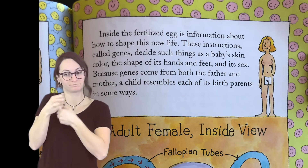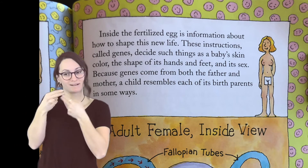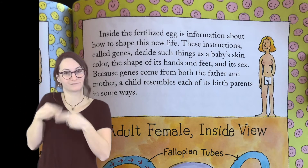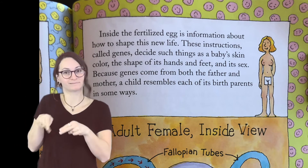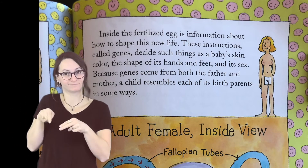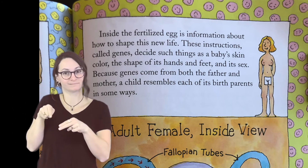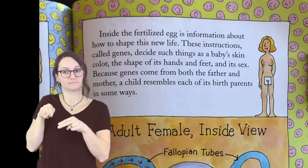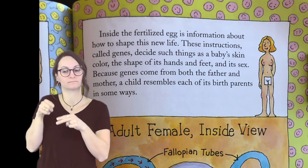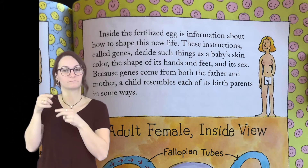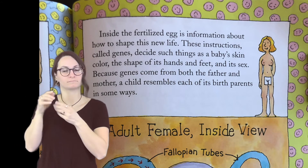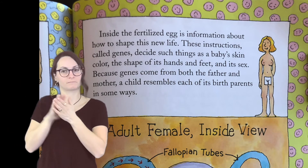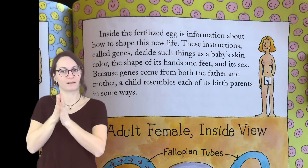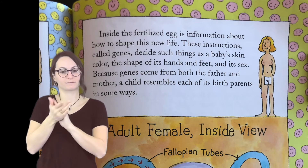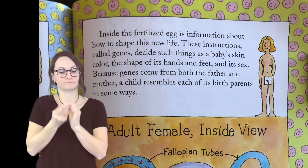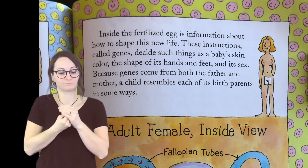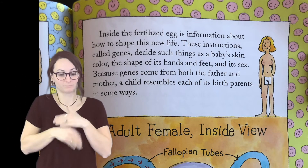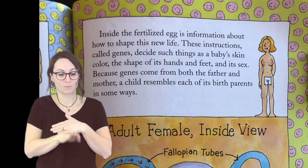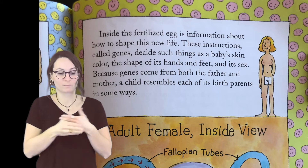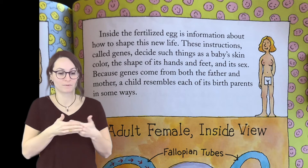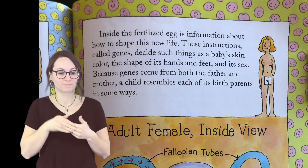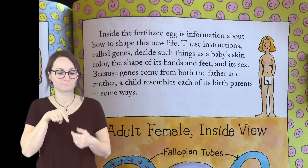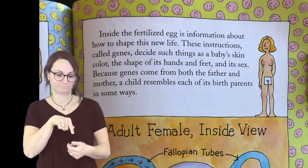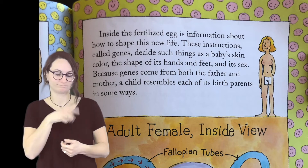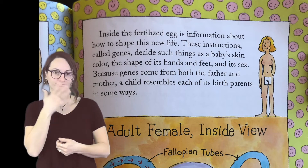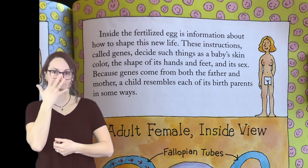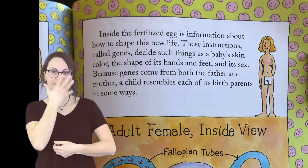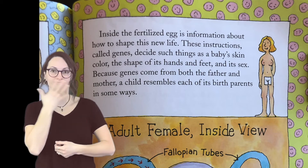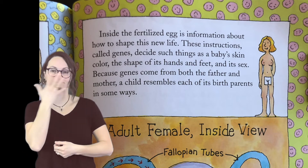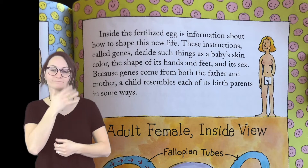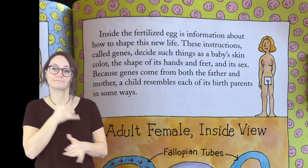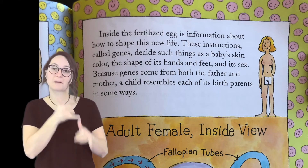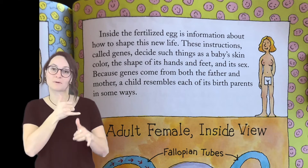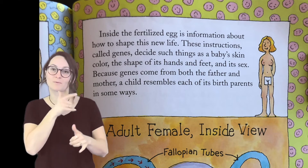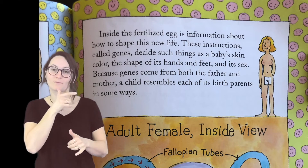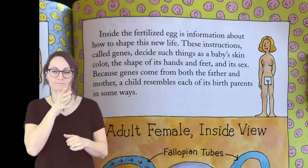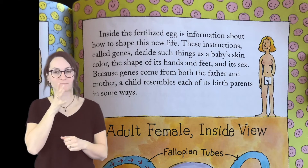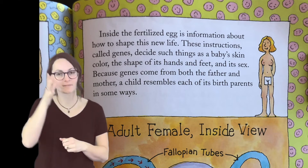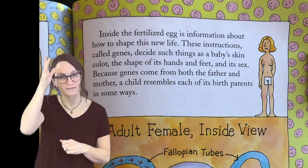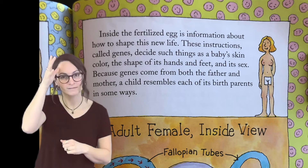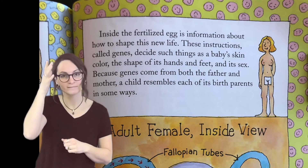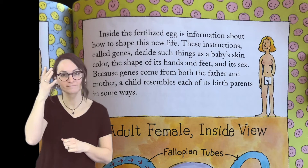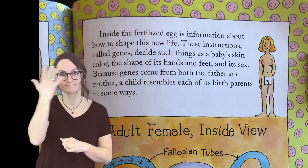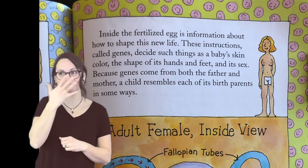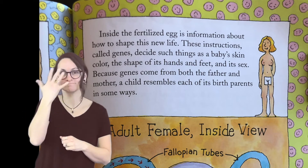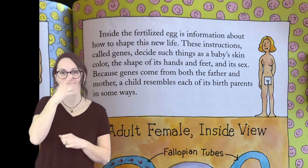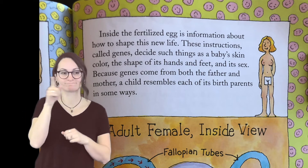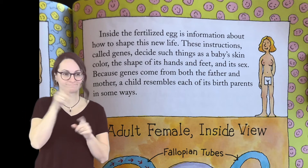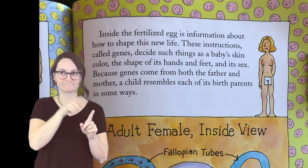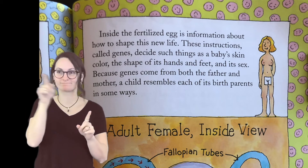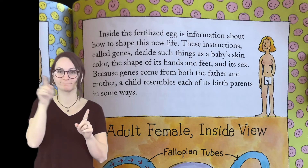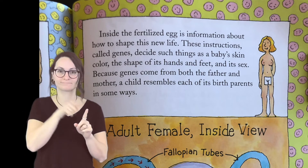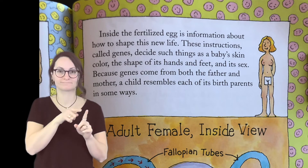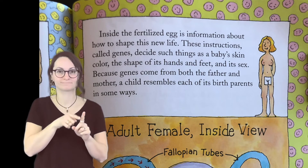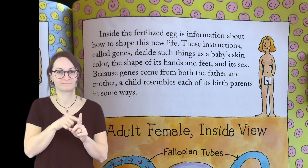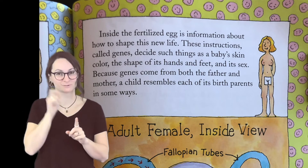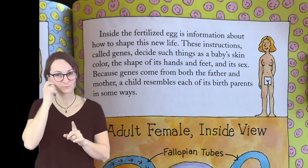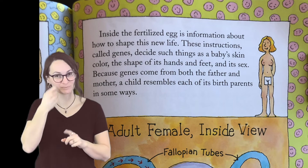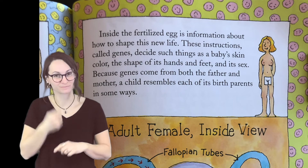sex. Because genes come from both the father and mother, a child resembles each of its birth parents in some